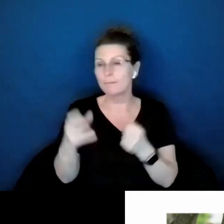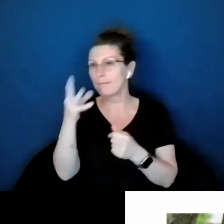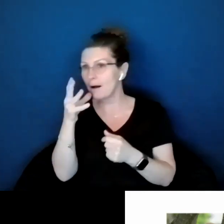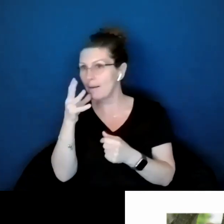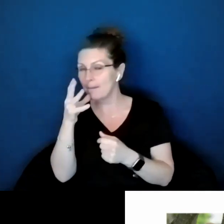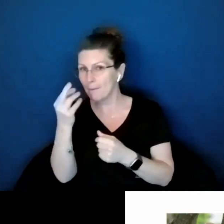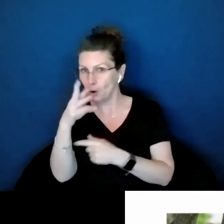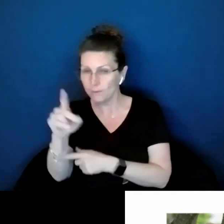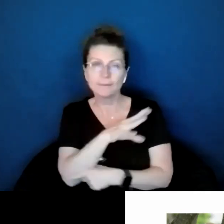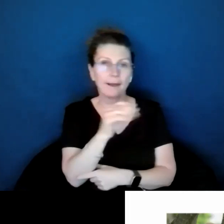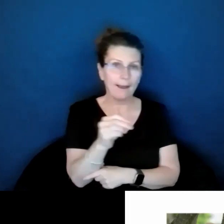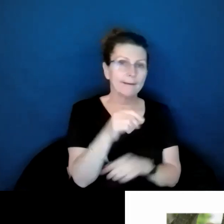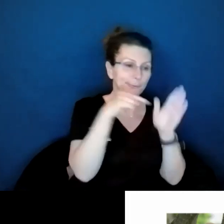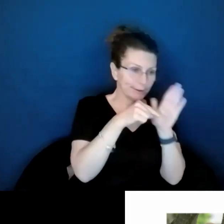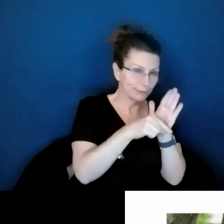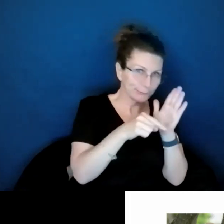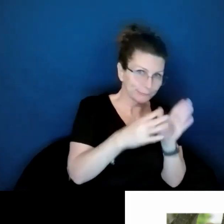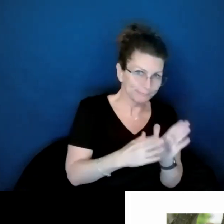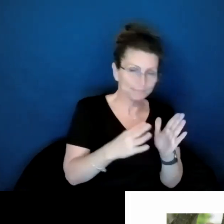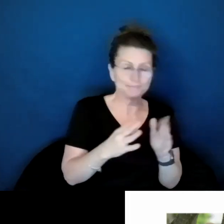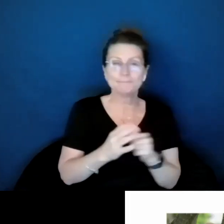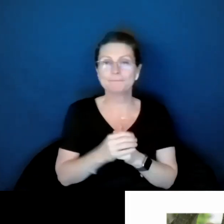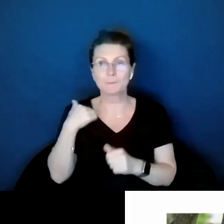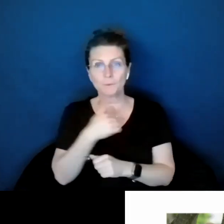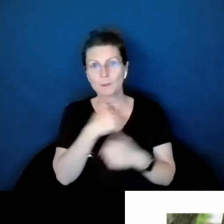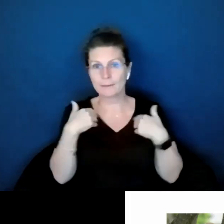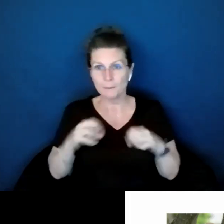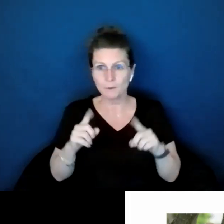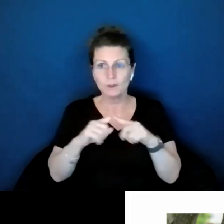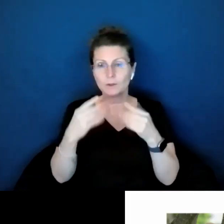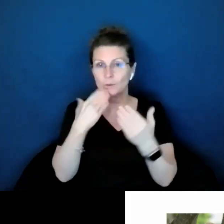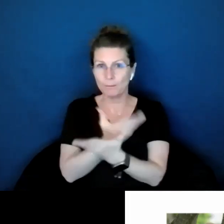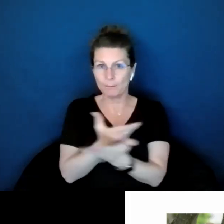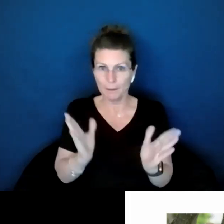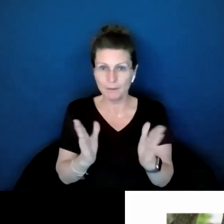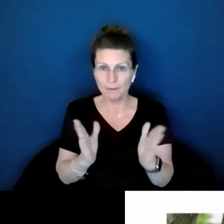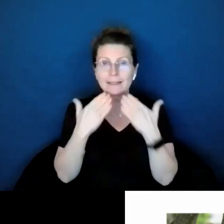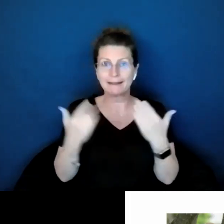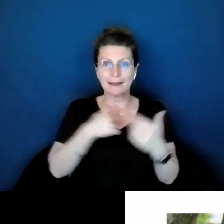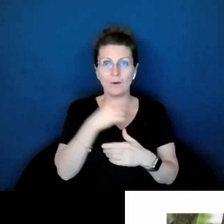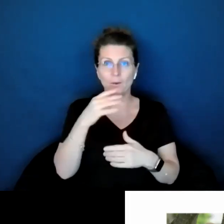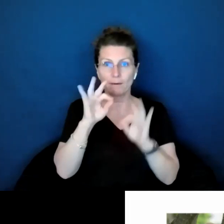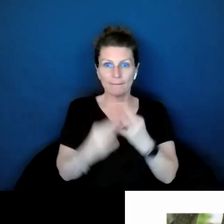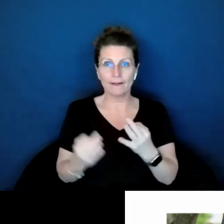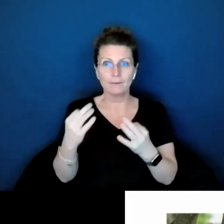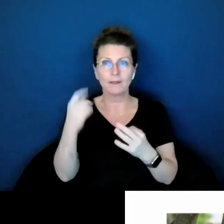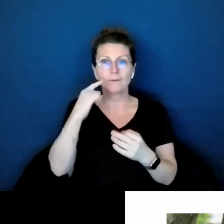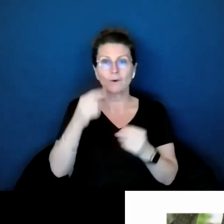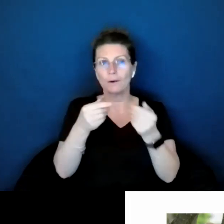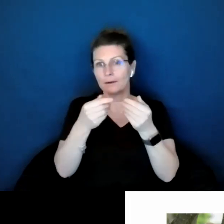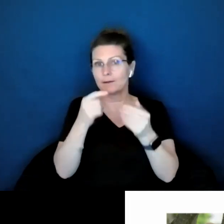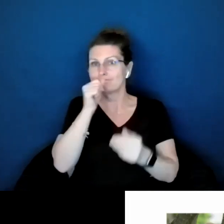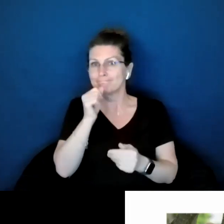It is so rare that we as academics have the opportunity to publicly thank our families for putting up with us, so I wanted to take this